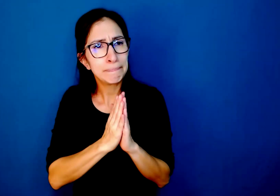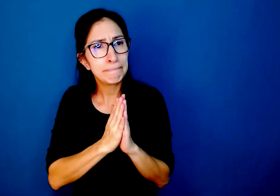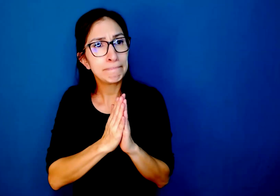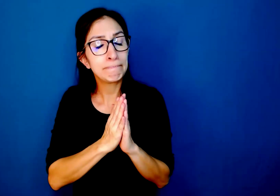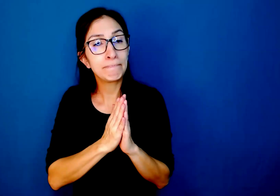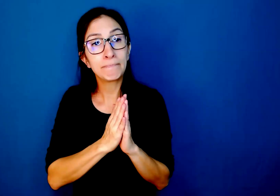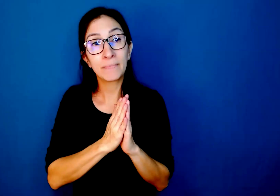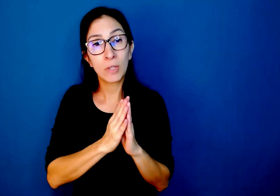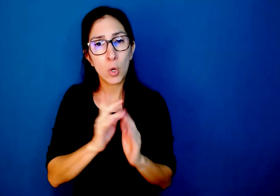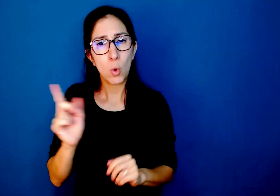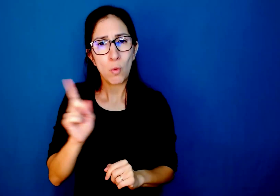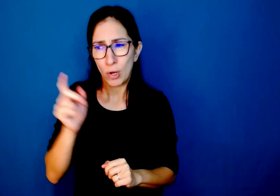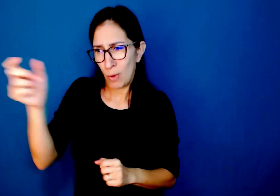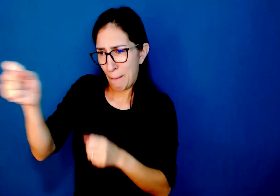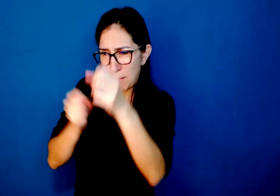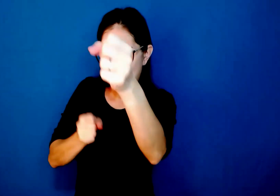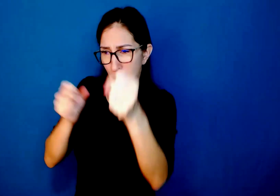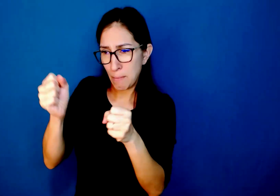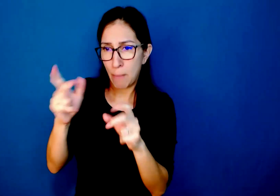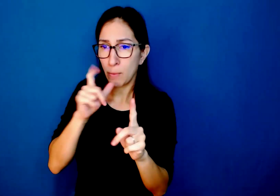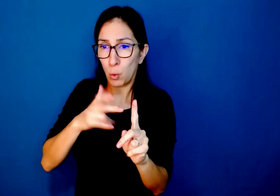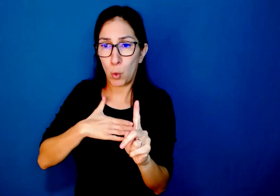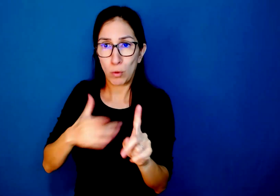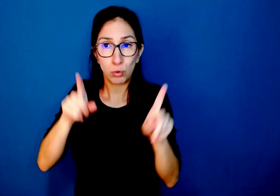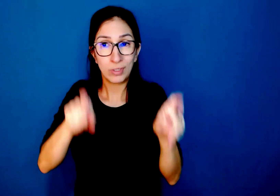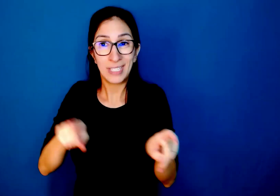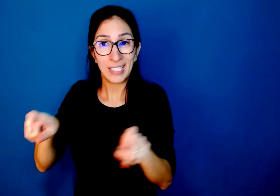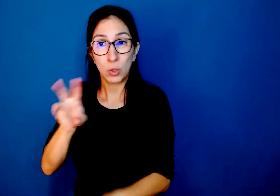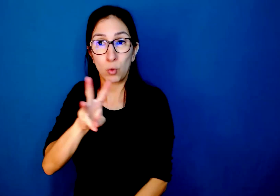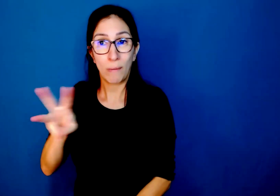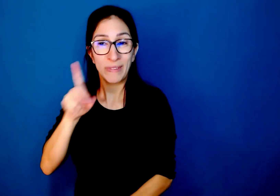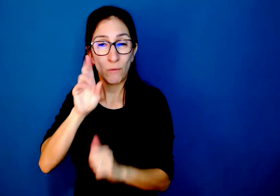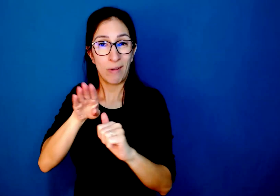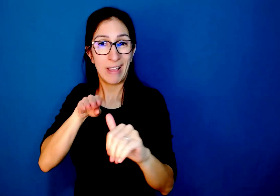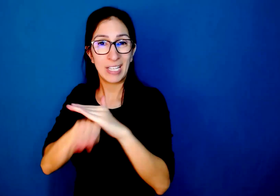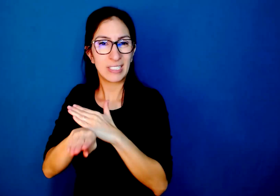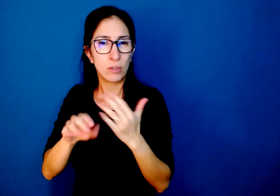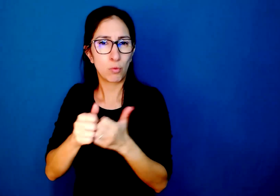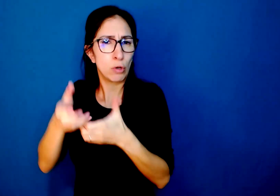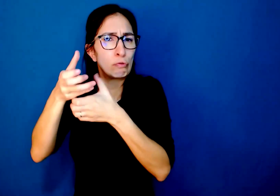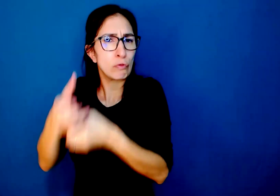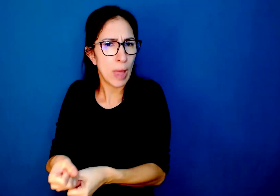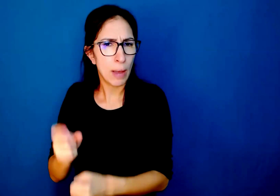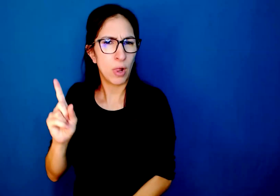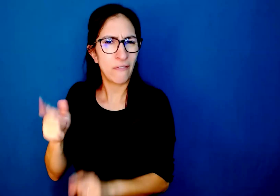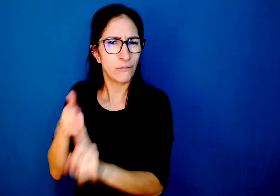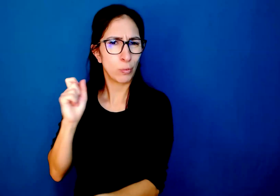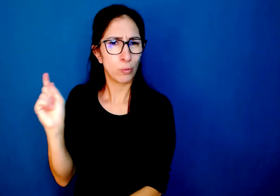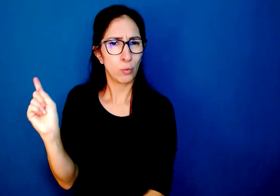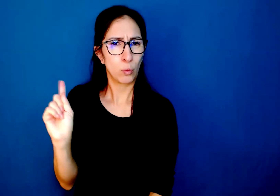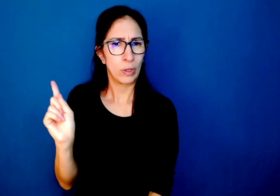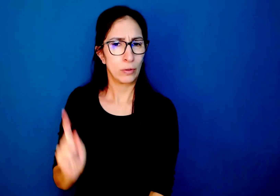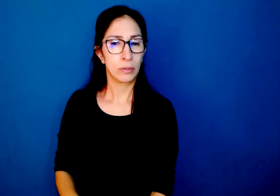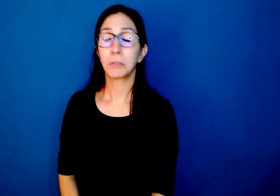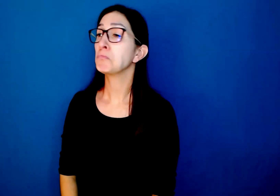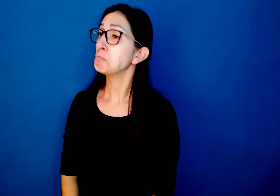to test websites for accessibility issues? What are some good, reputable sources for that? Yeah, so there are a